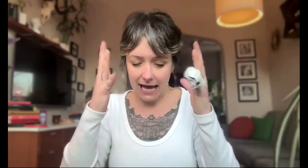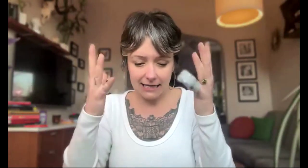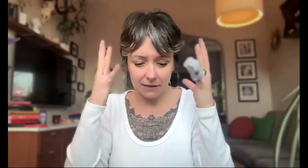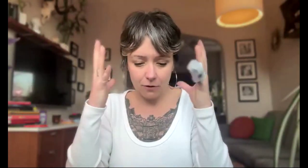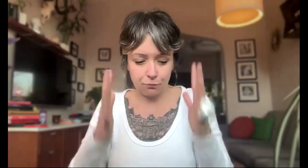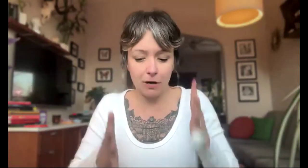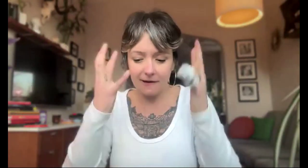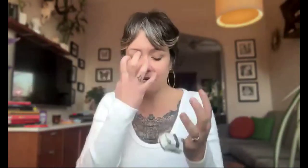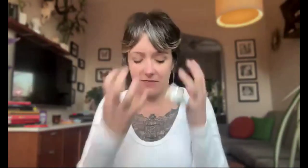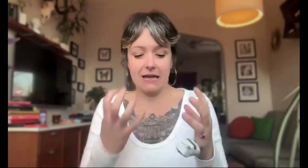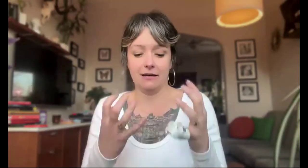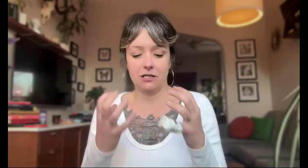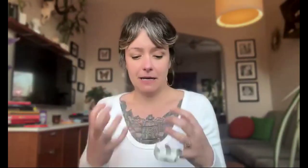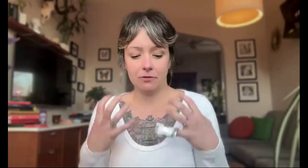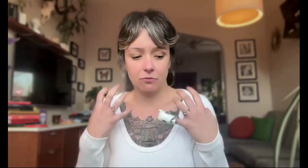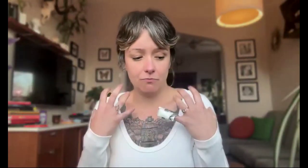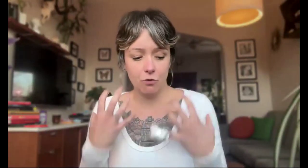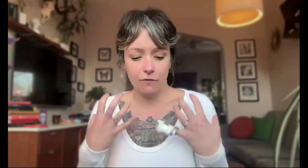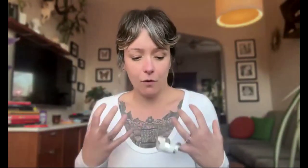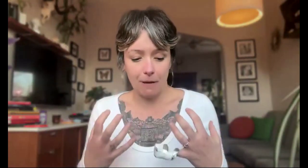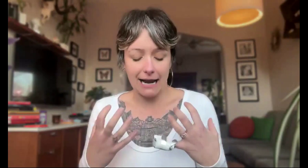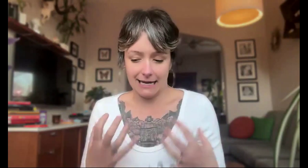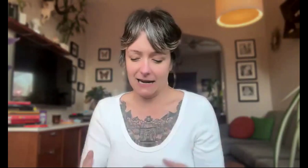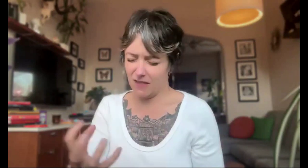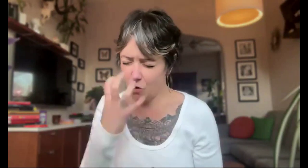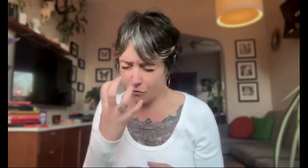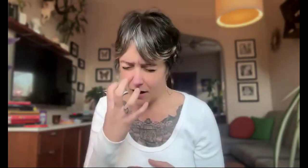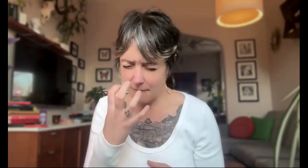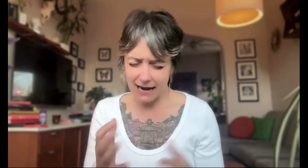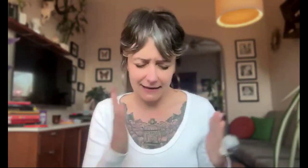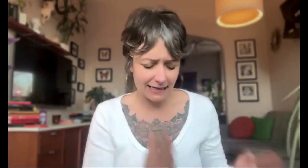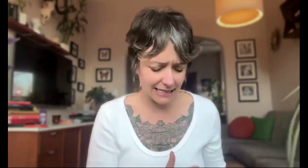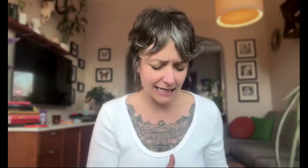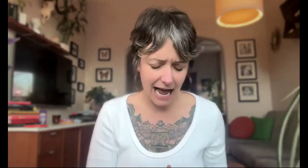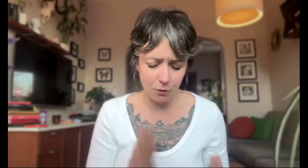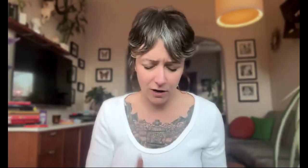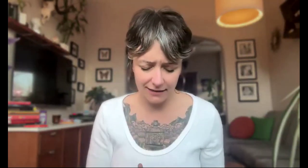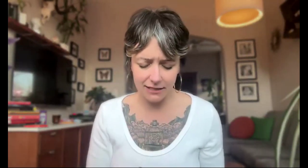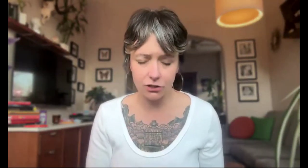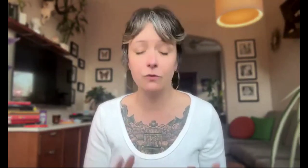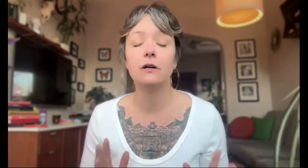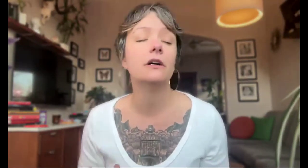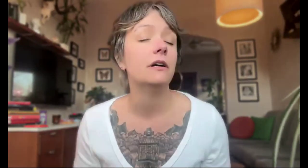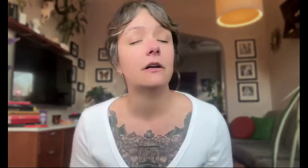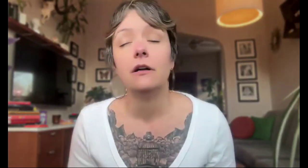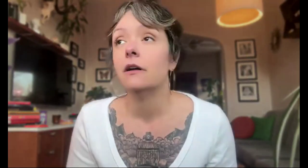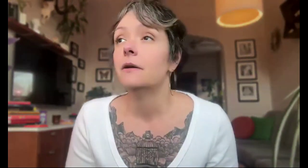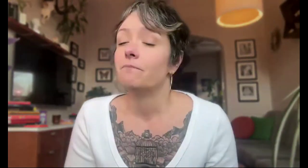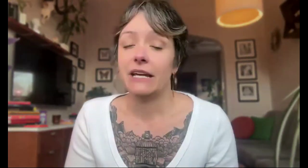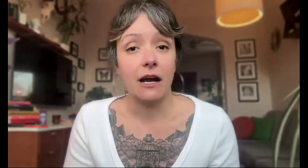It is the most primitive thing to be able to move your body. And if they know they are mad and they need to get happy, what can they do? They can